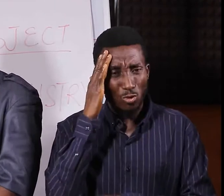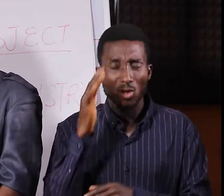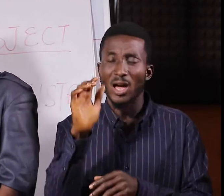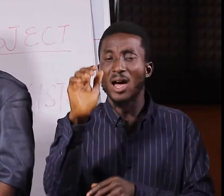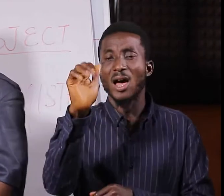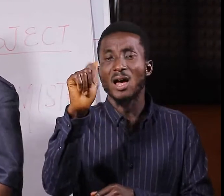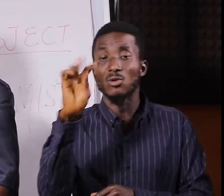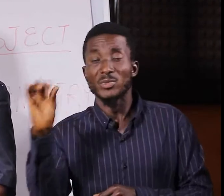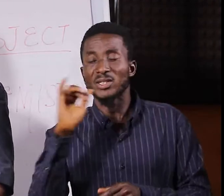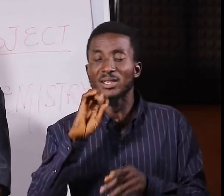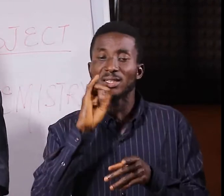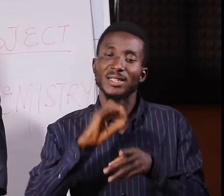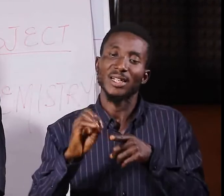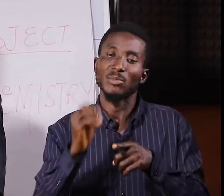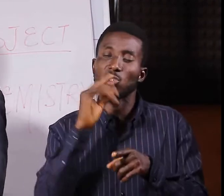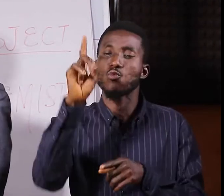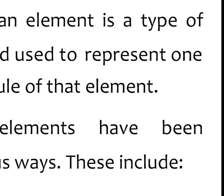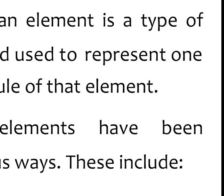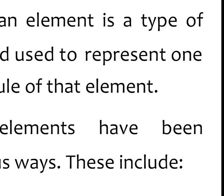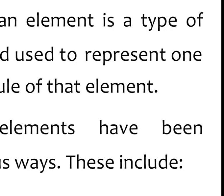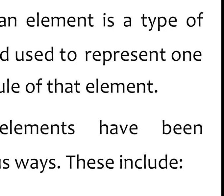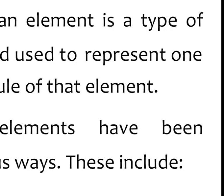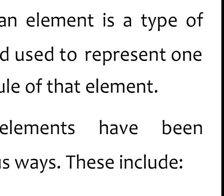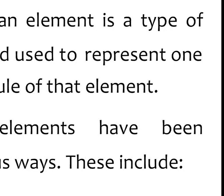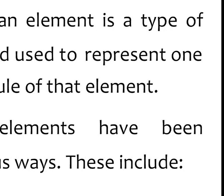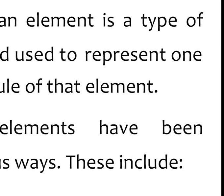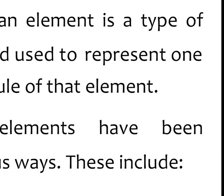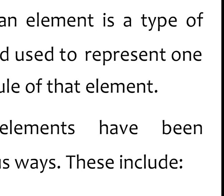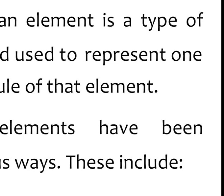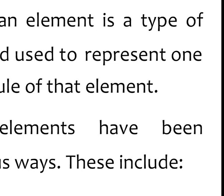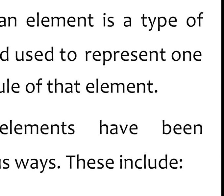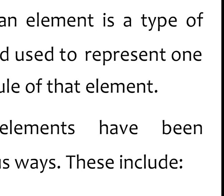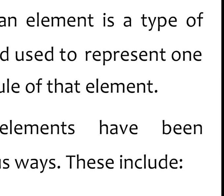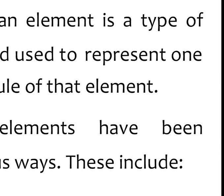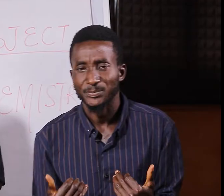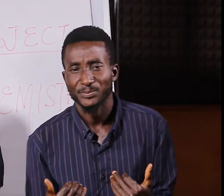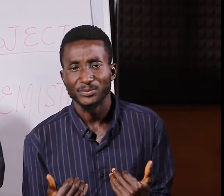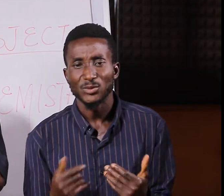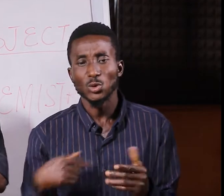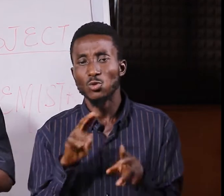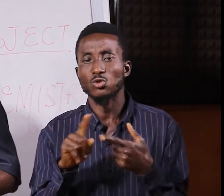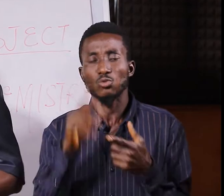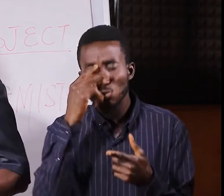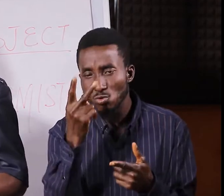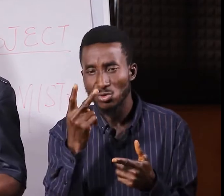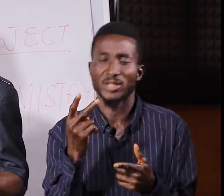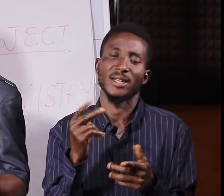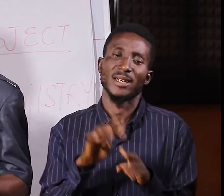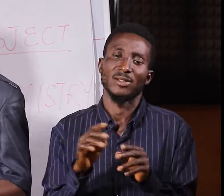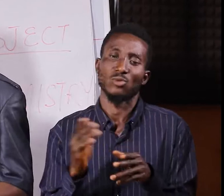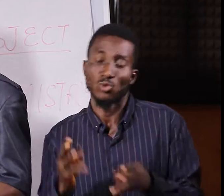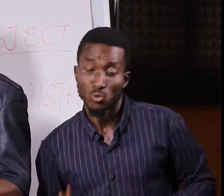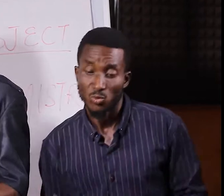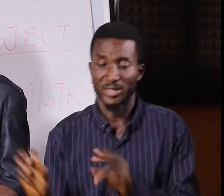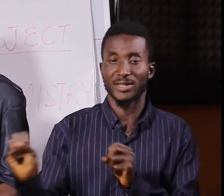number of elements in one molecule. The symbols of elements have been developed in various ways. We're going to look at those ways, and we see